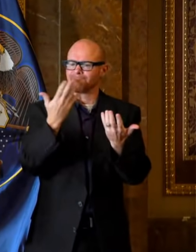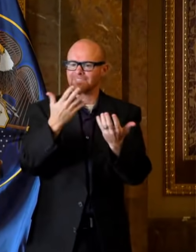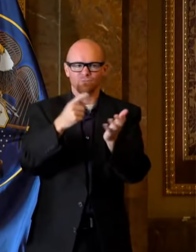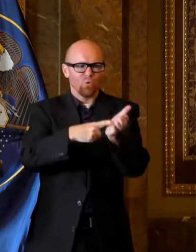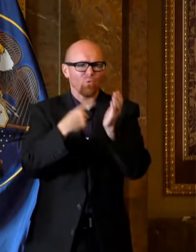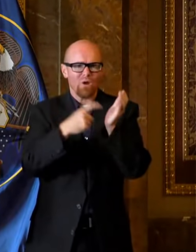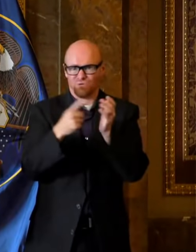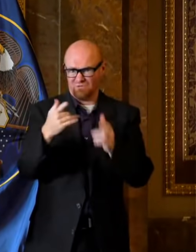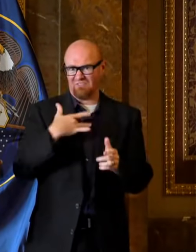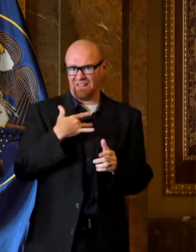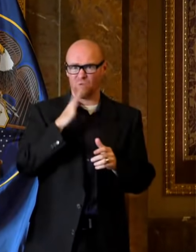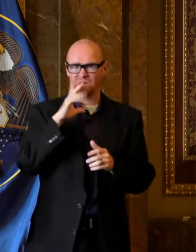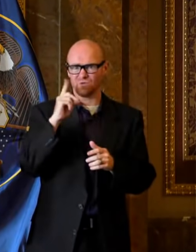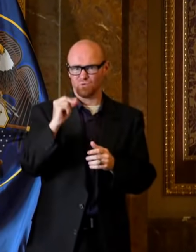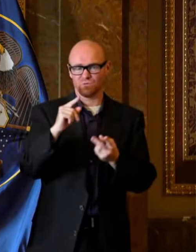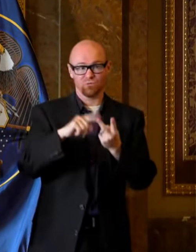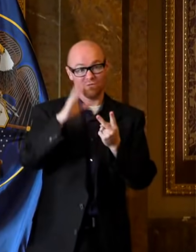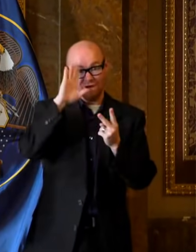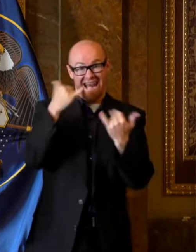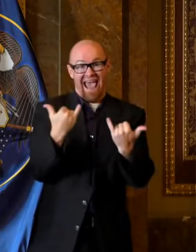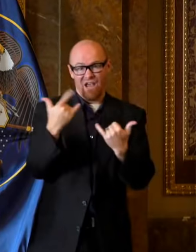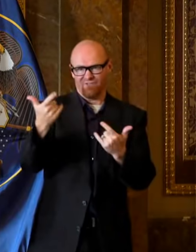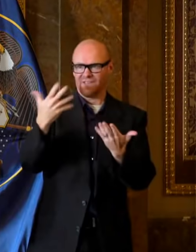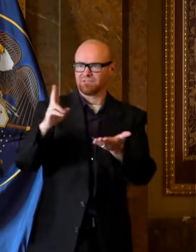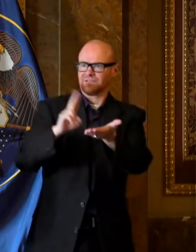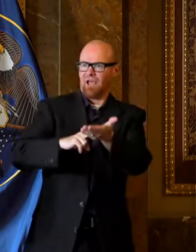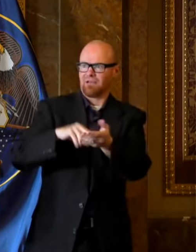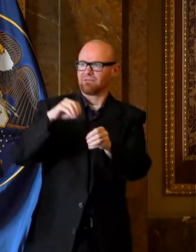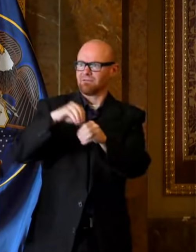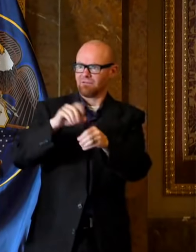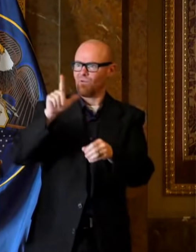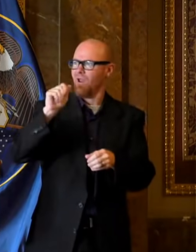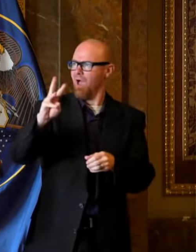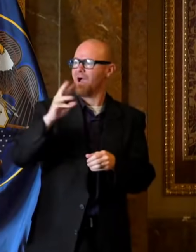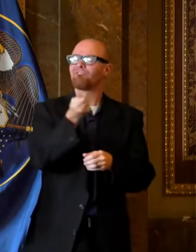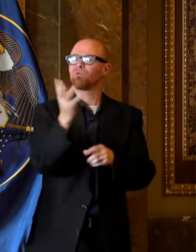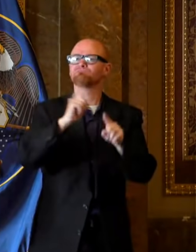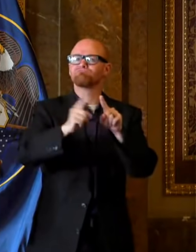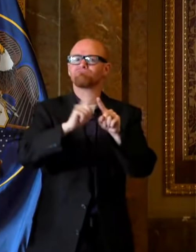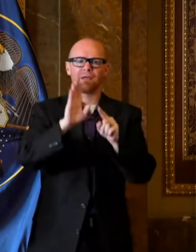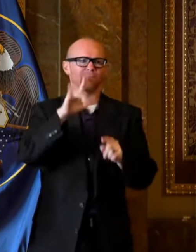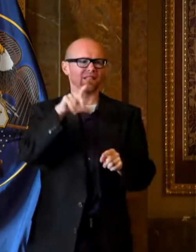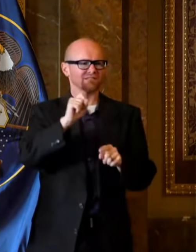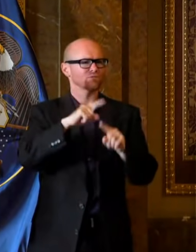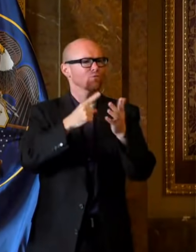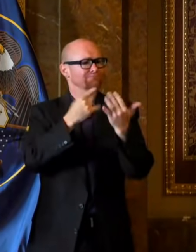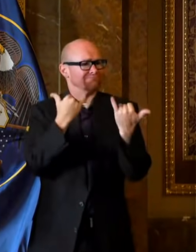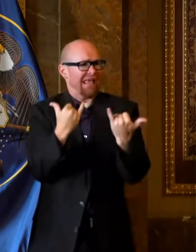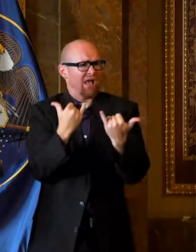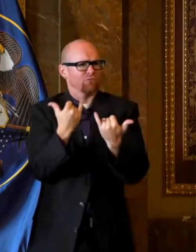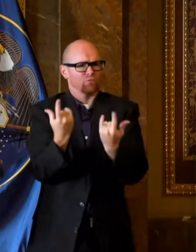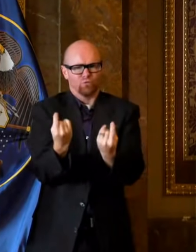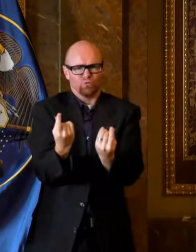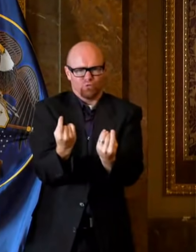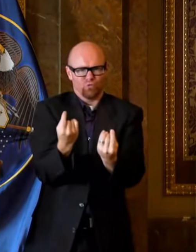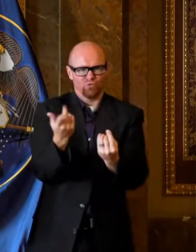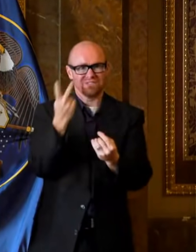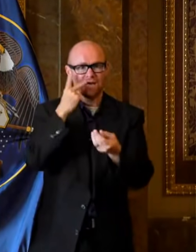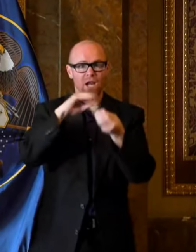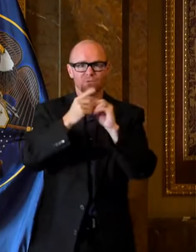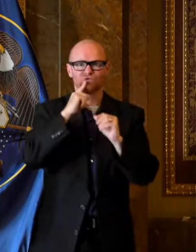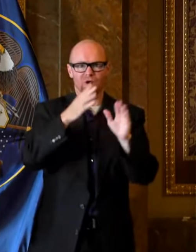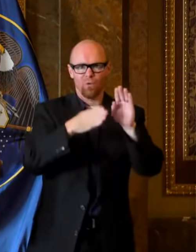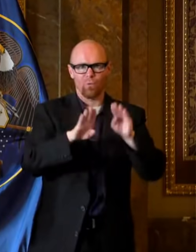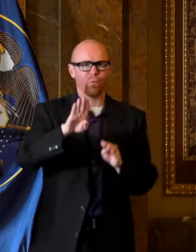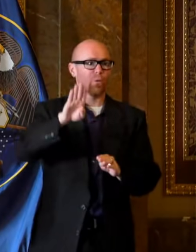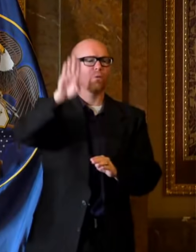leaders. These are bills you signed into law that allowed for this to happen. Sure. So what are you going to do about it now that you have cases serving? Yeah, so